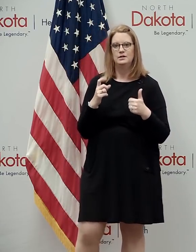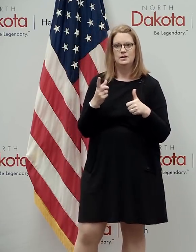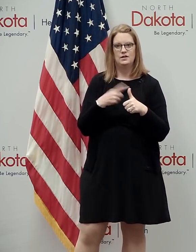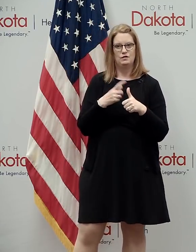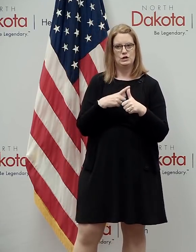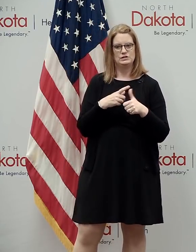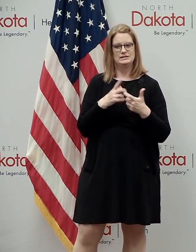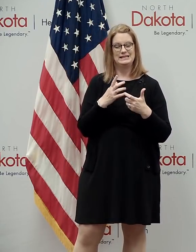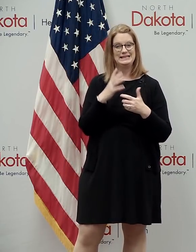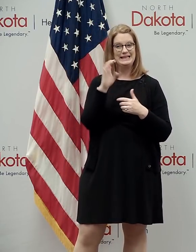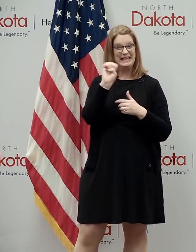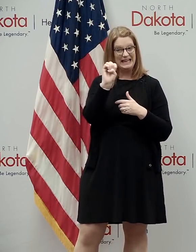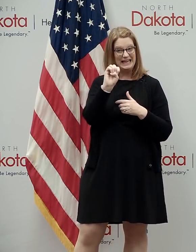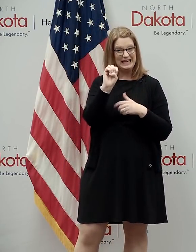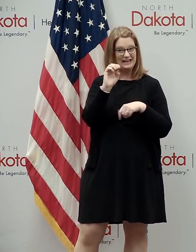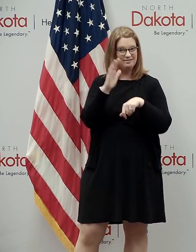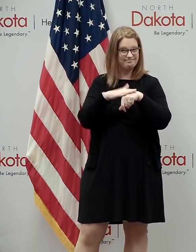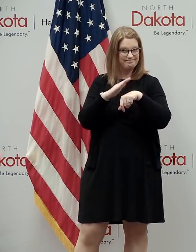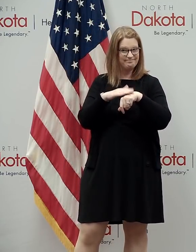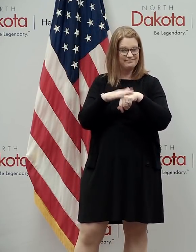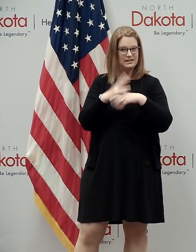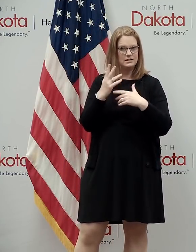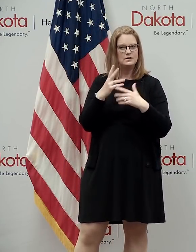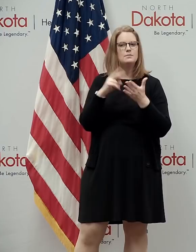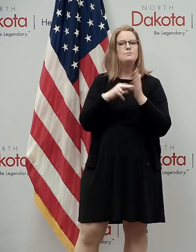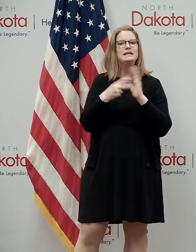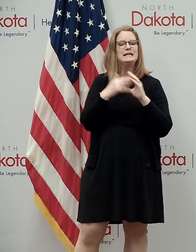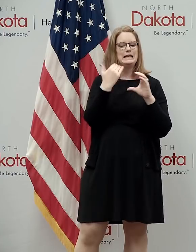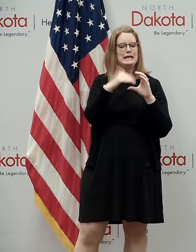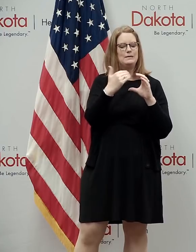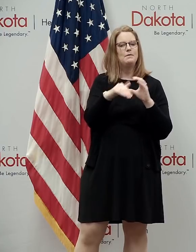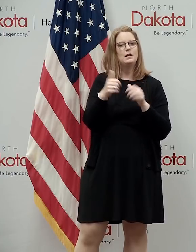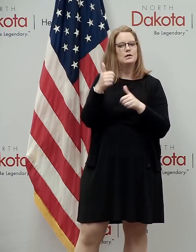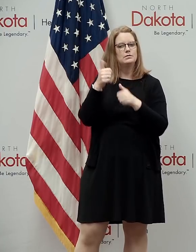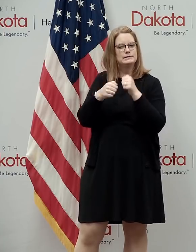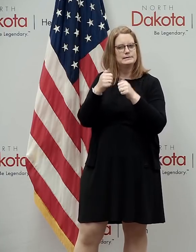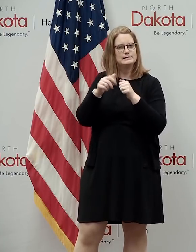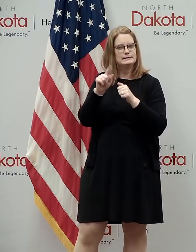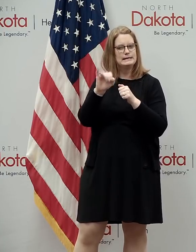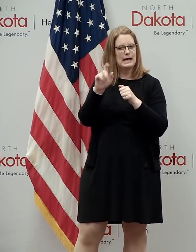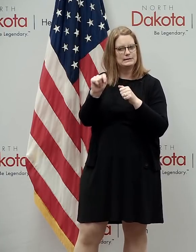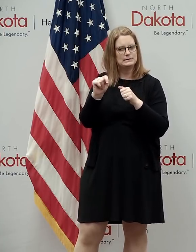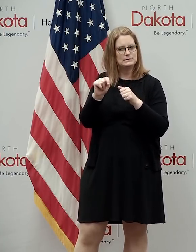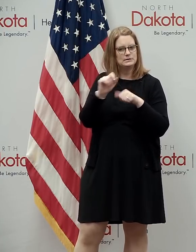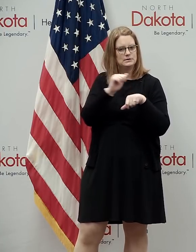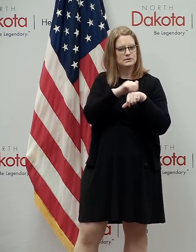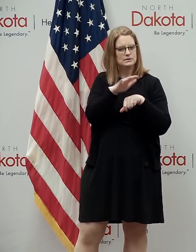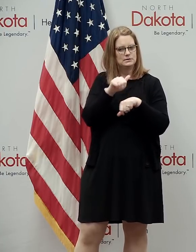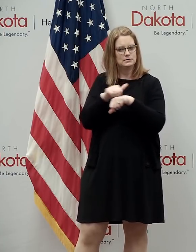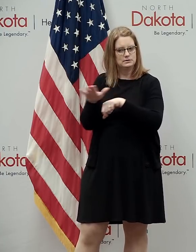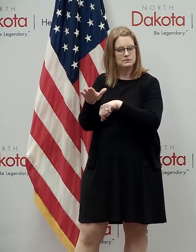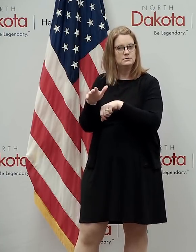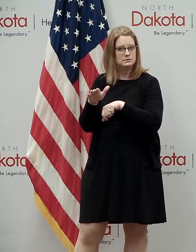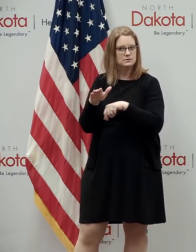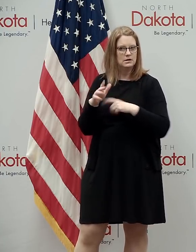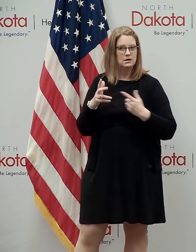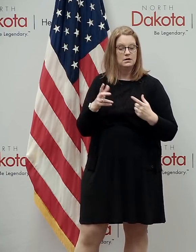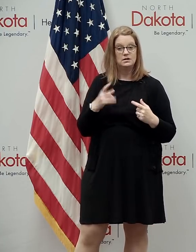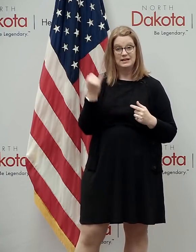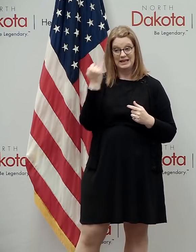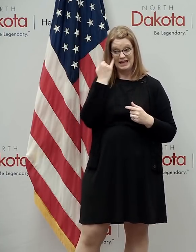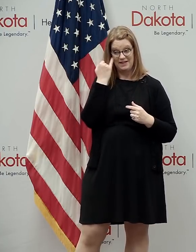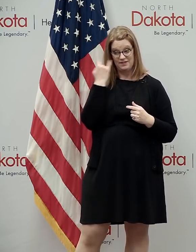of e-notifications by email or text message. It was a traditional practice in contact tracing that if someone came